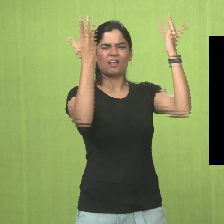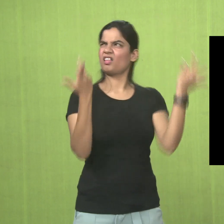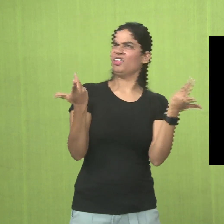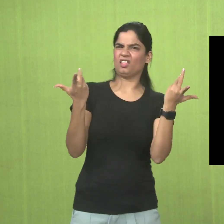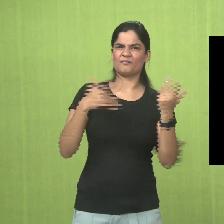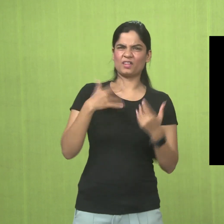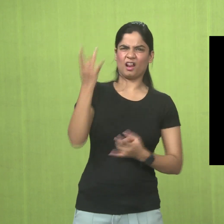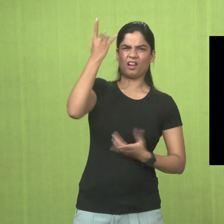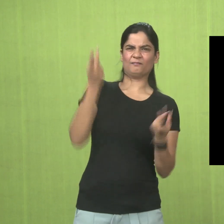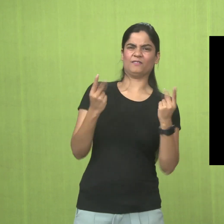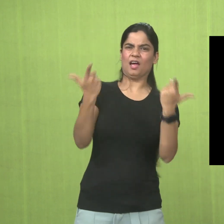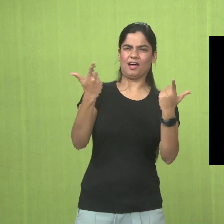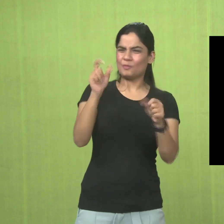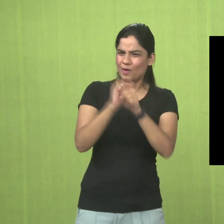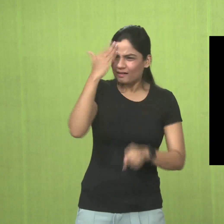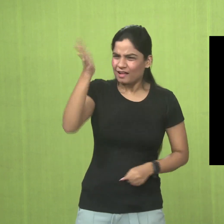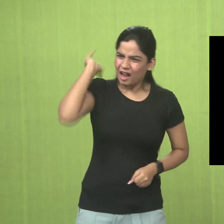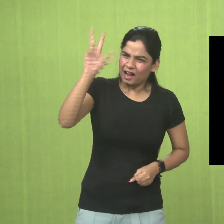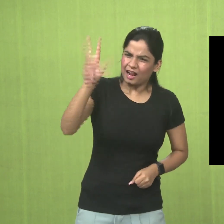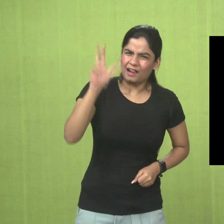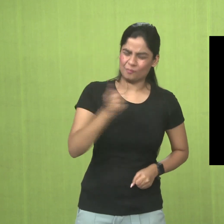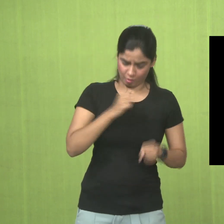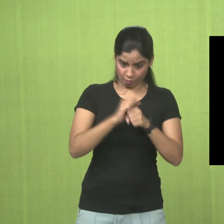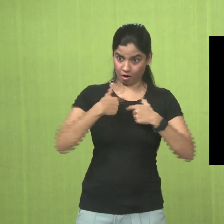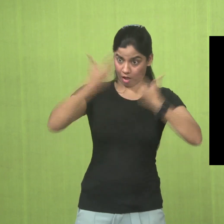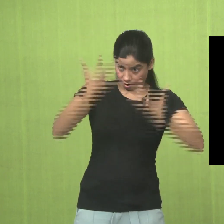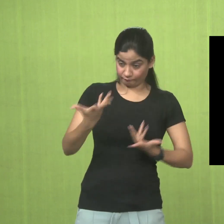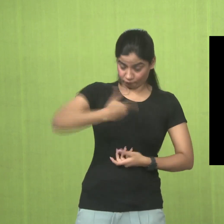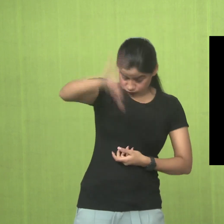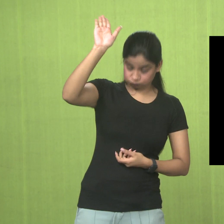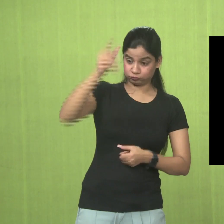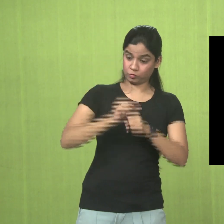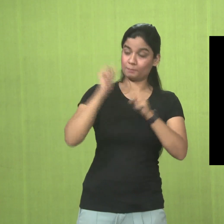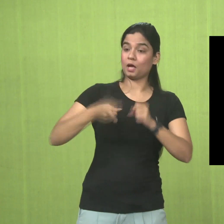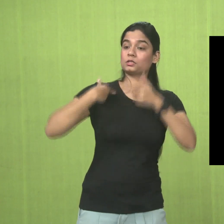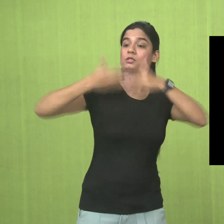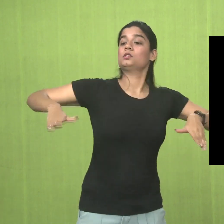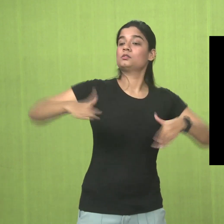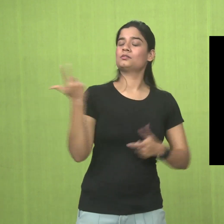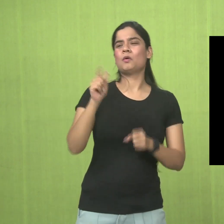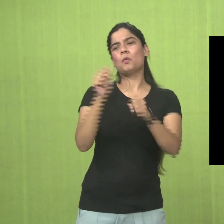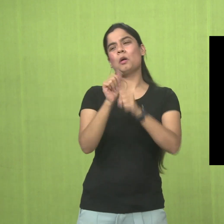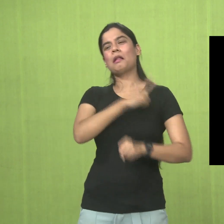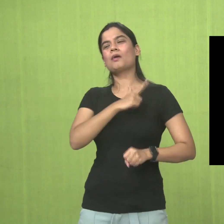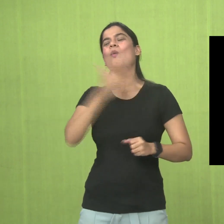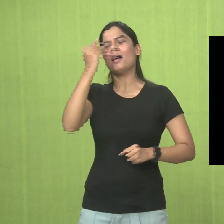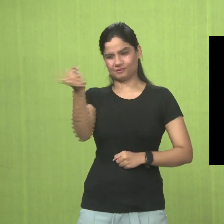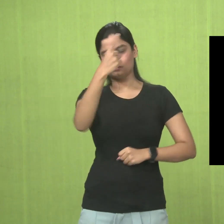easily. Shouting at people. So all these wrong behaviors, rude behaviors are unethical